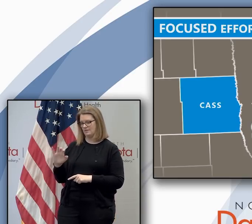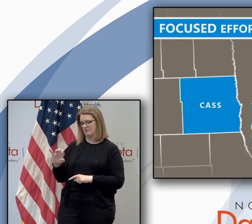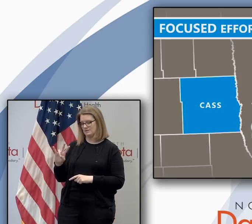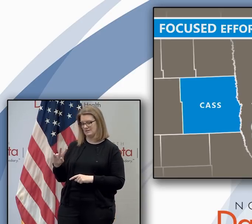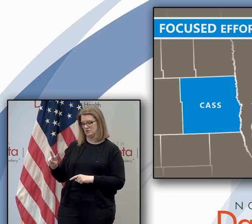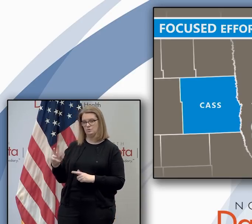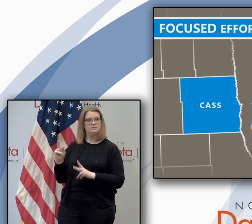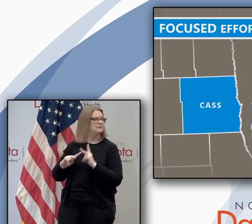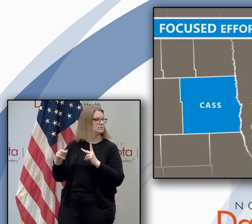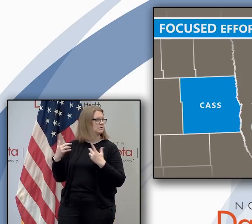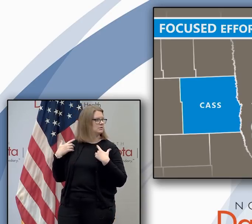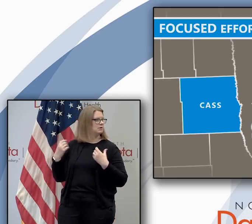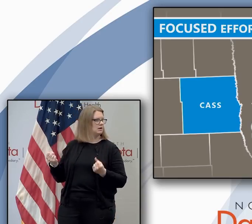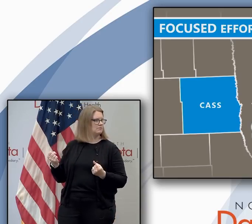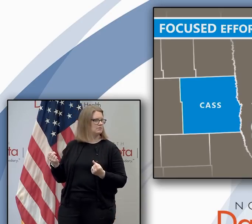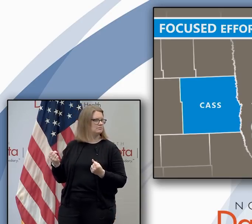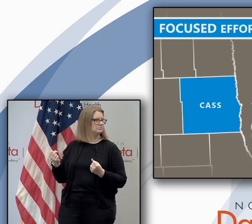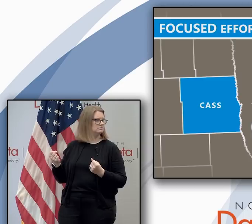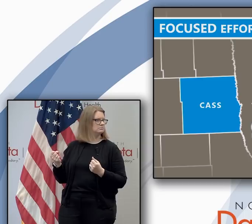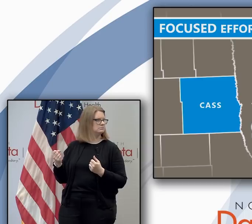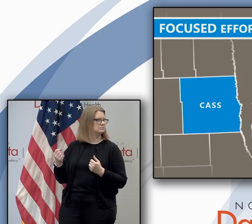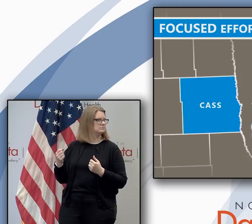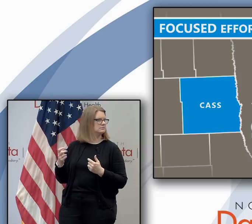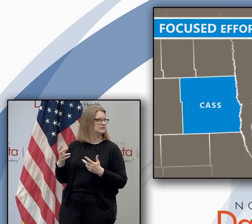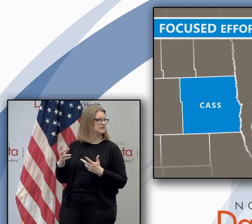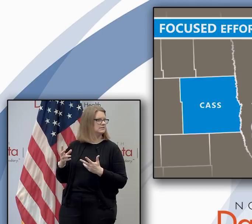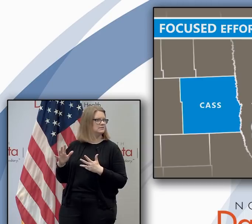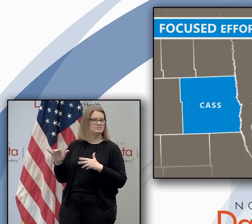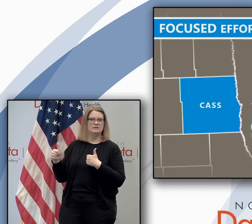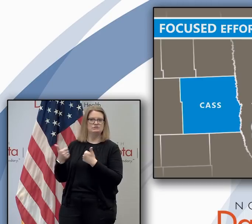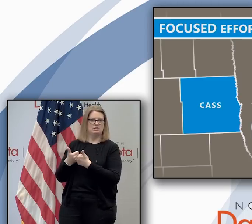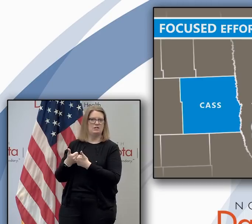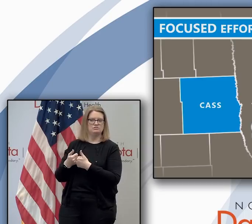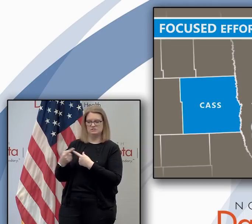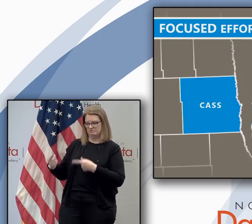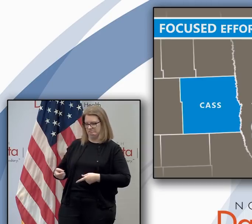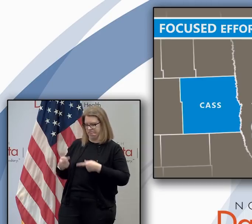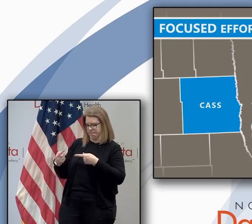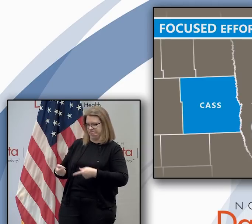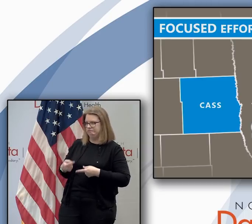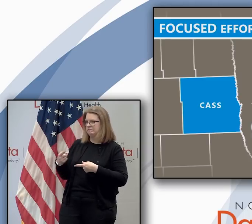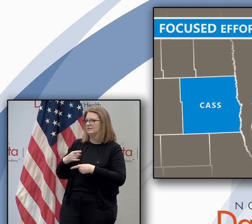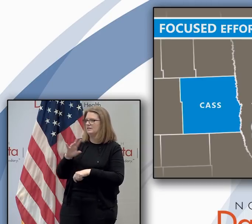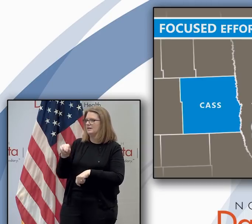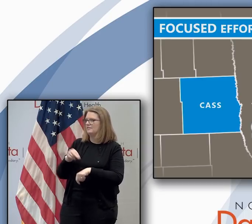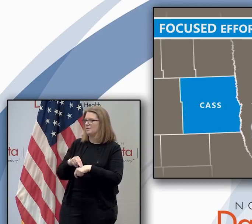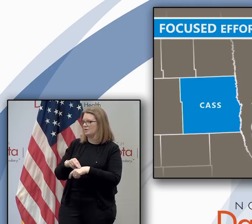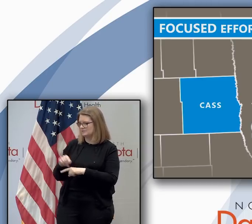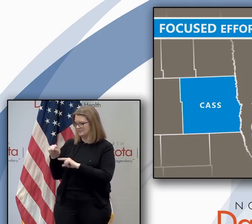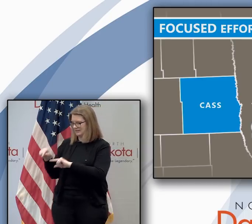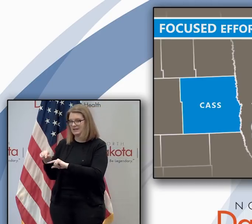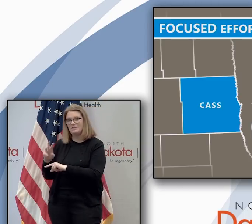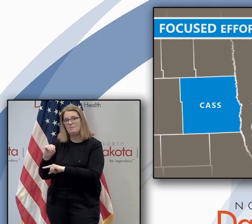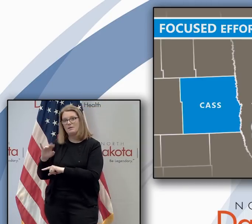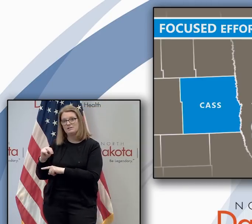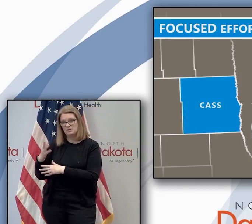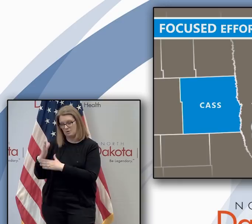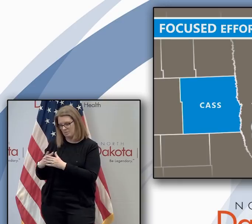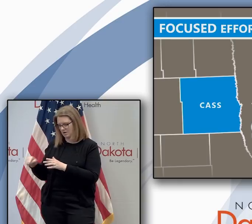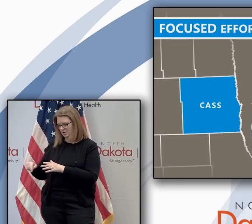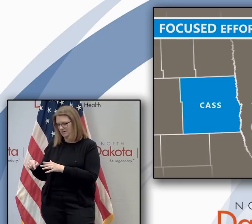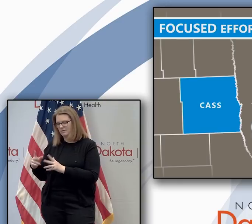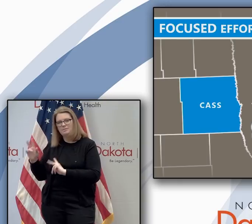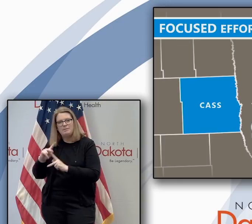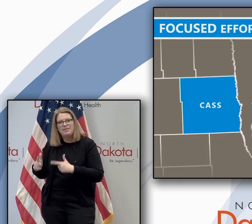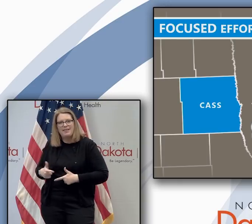recover, and they've had challenges there, of course, in congregate living on the Minnesota side. And